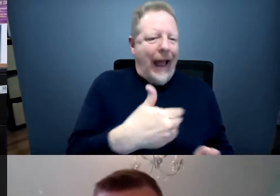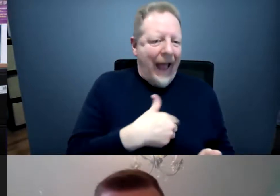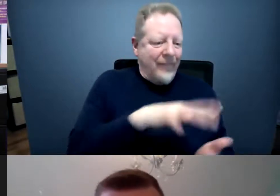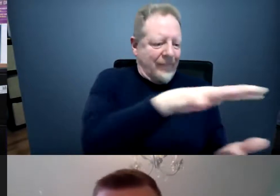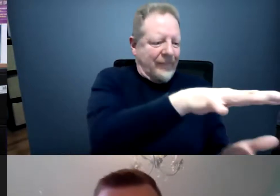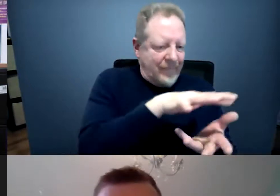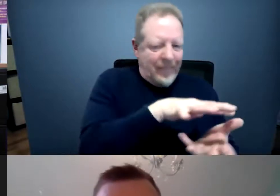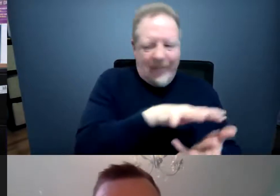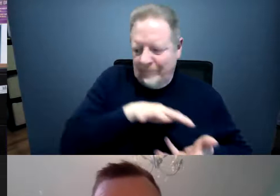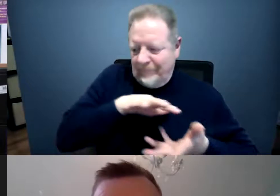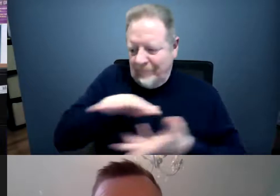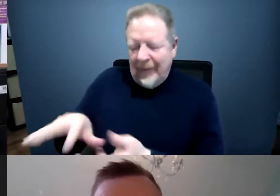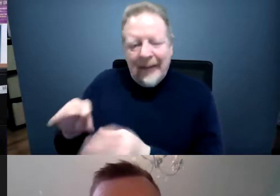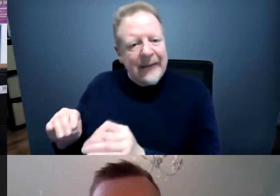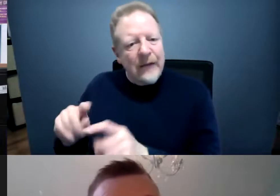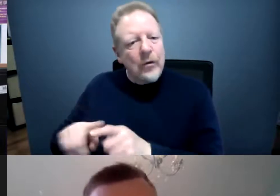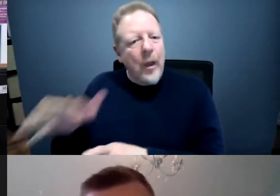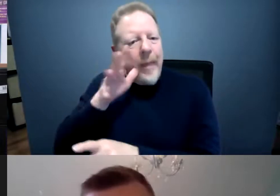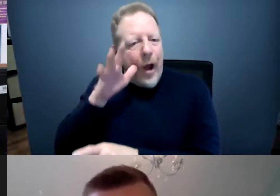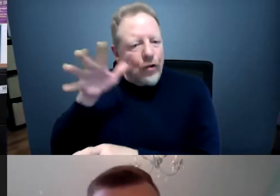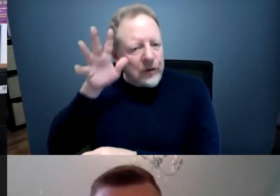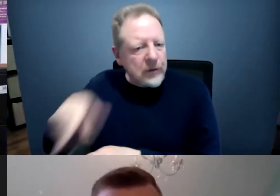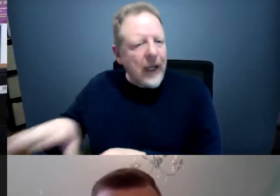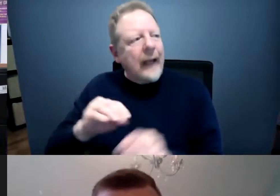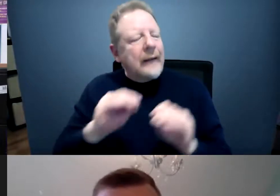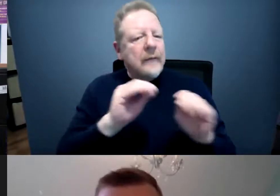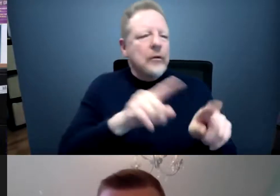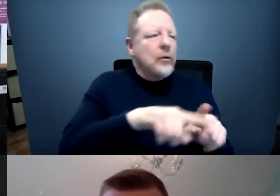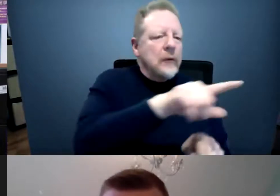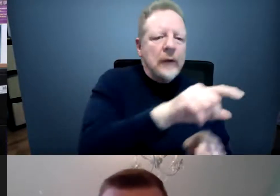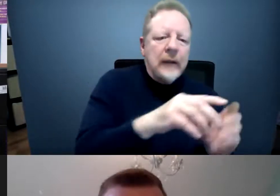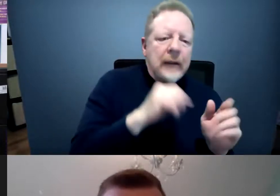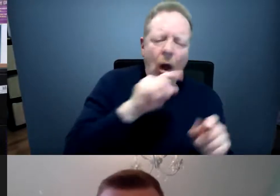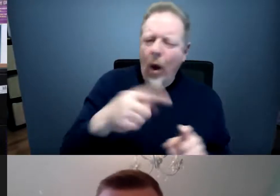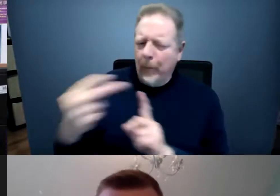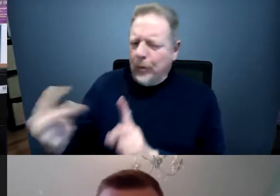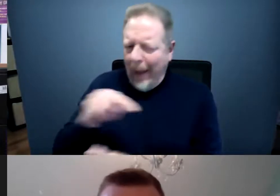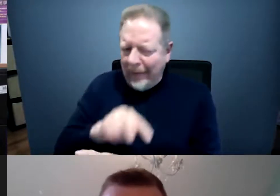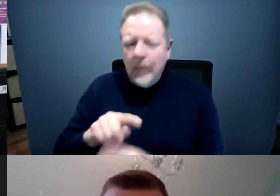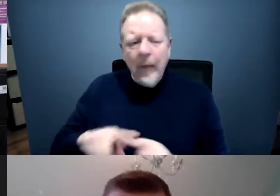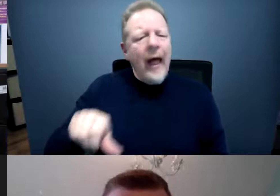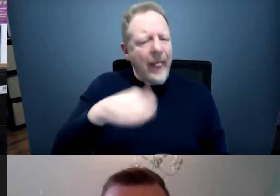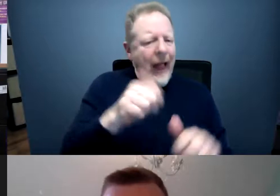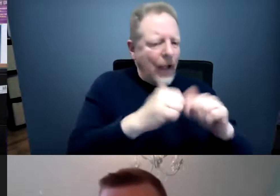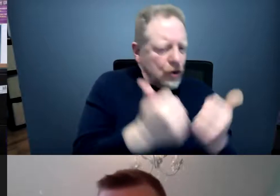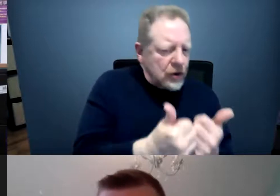seeing, other ways, other stakeholders too, not just Perspectives, but thinking about RIPEN or thinking about